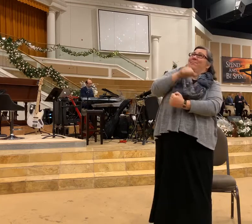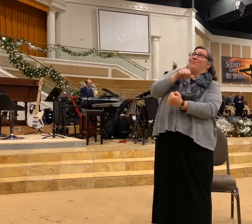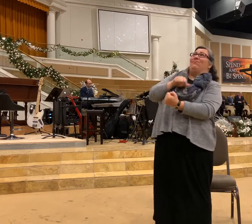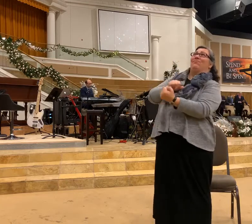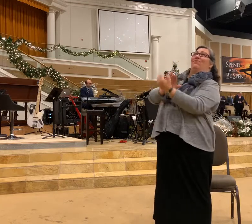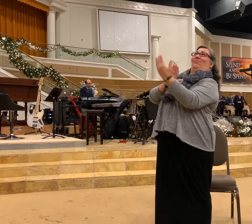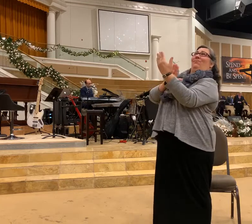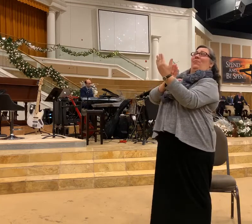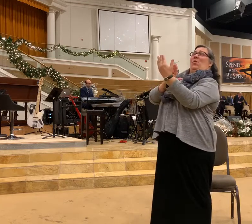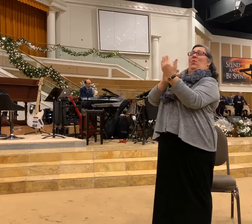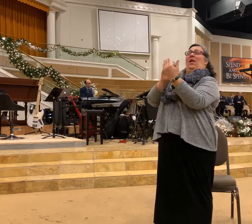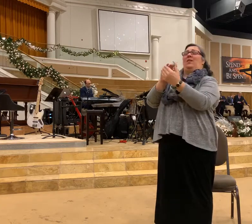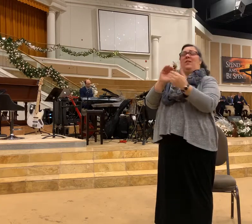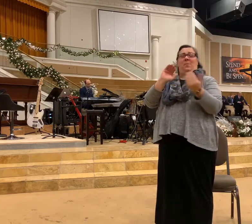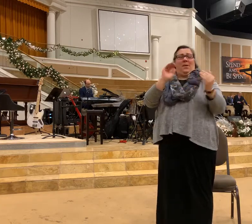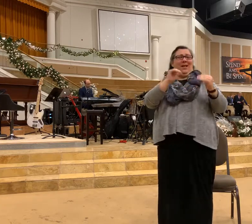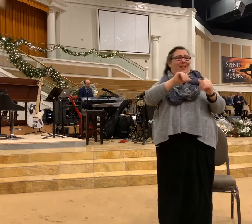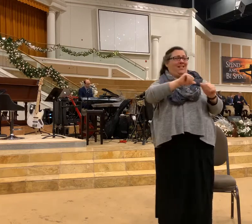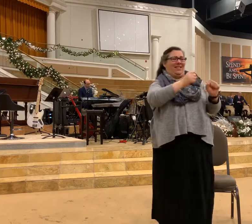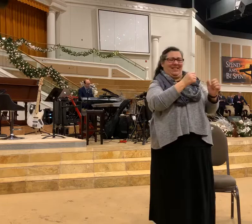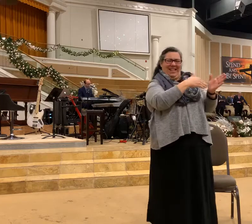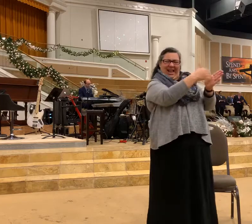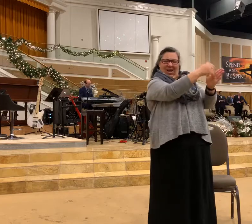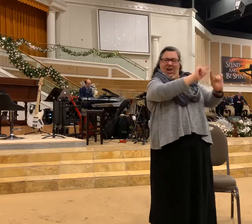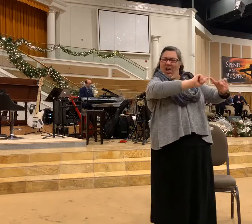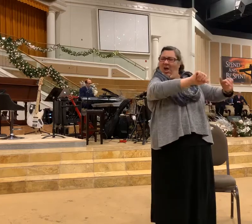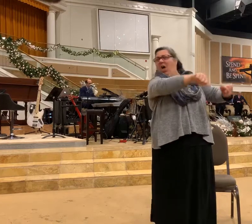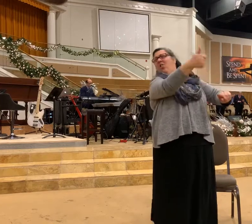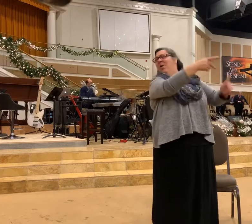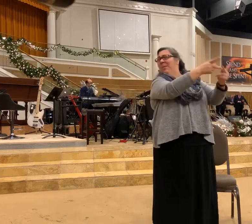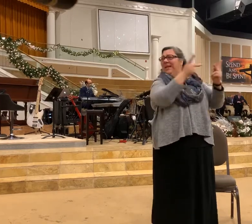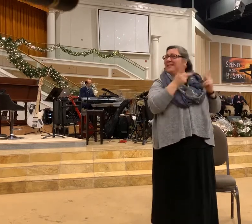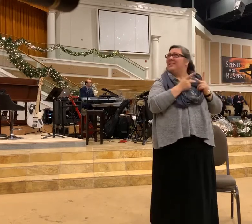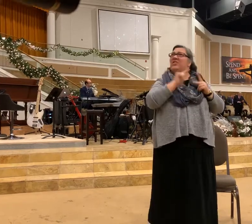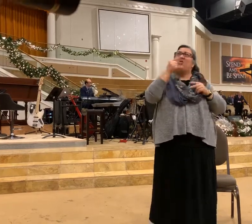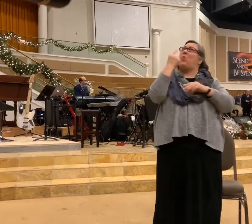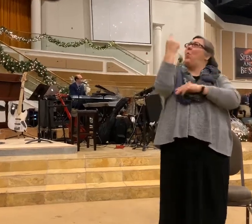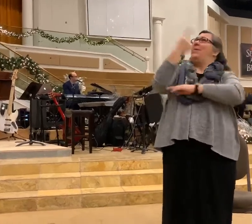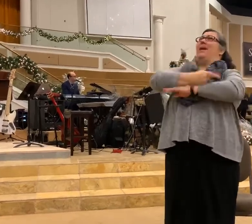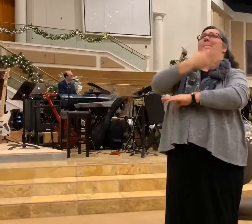in Your Courts than Thousands Elsewhere. Amen.